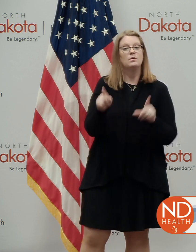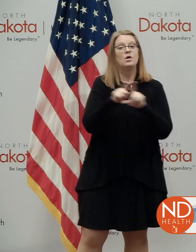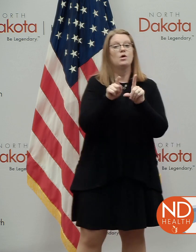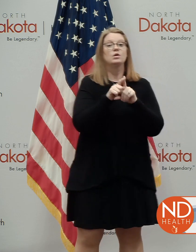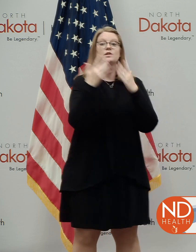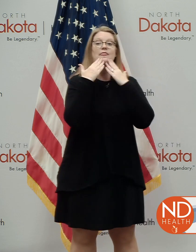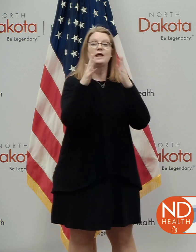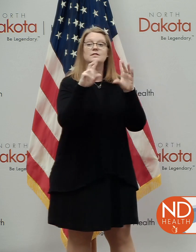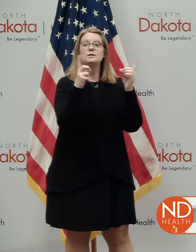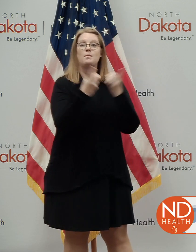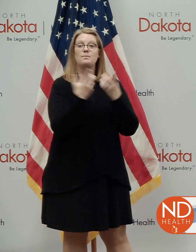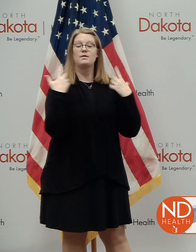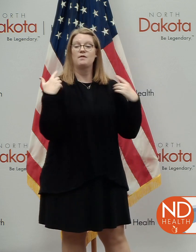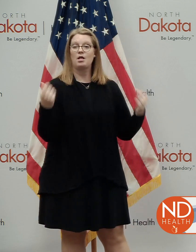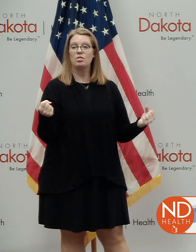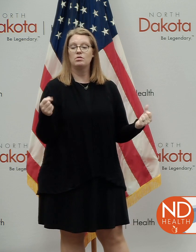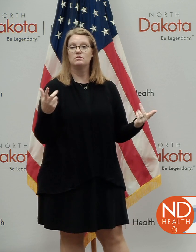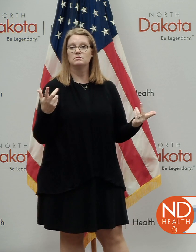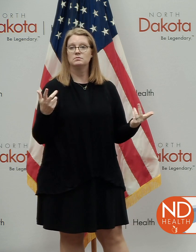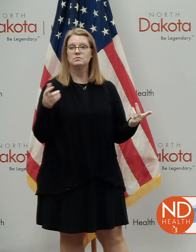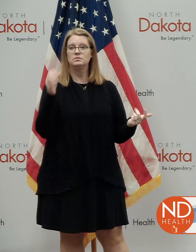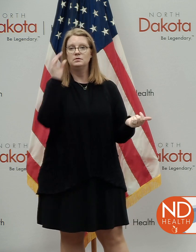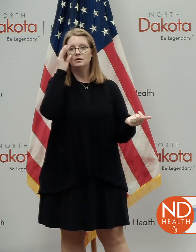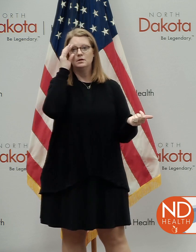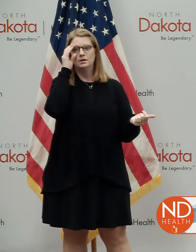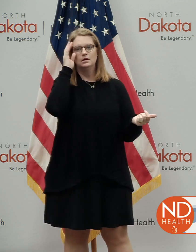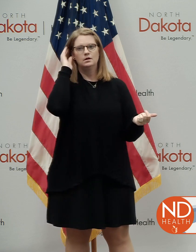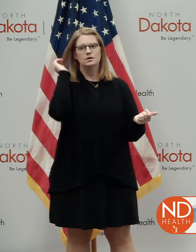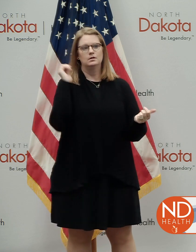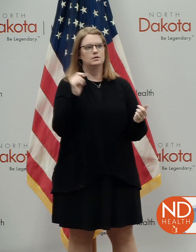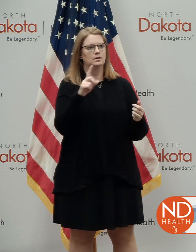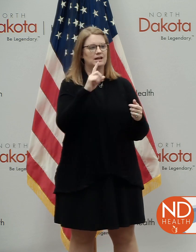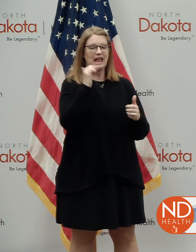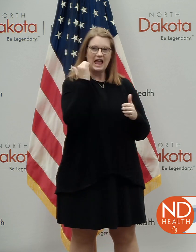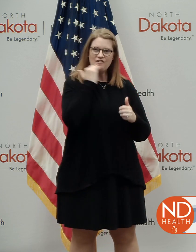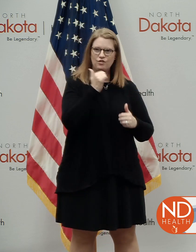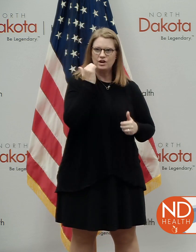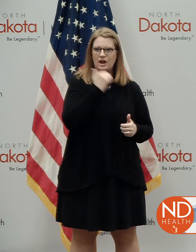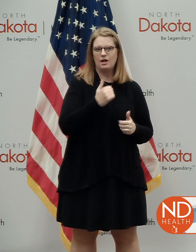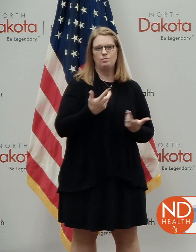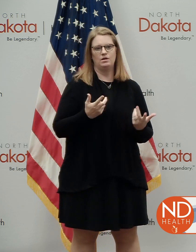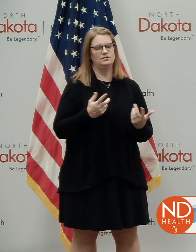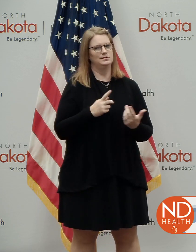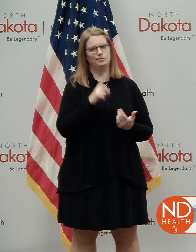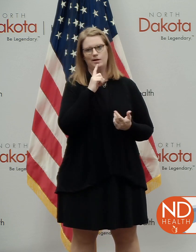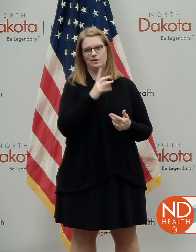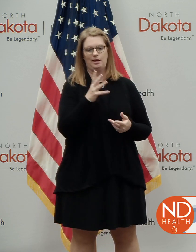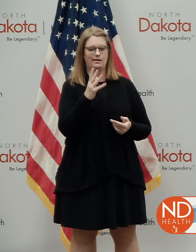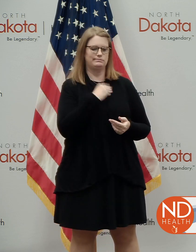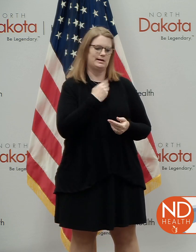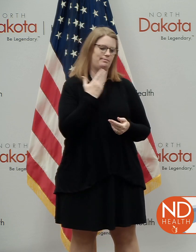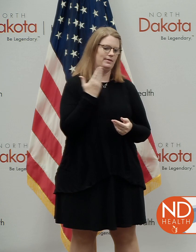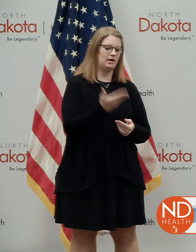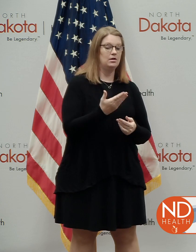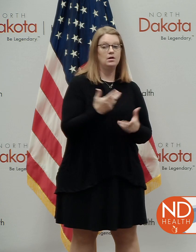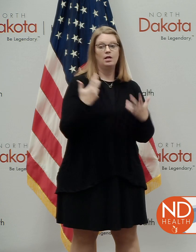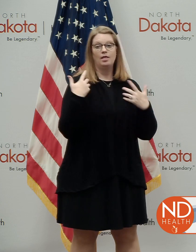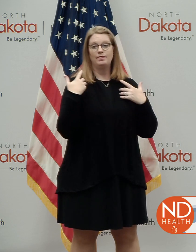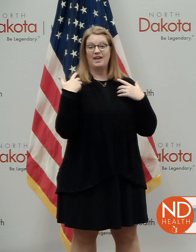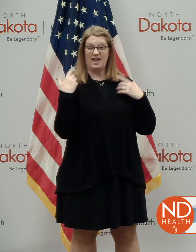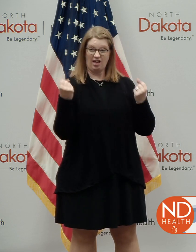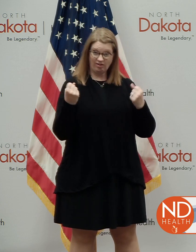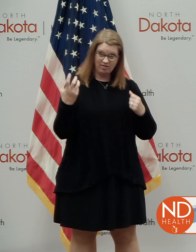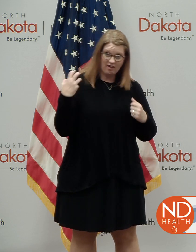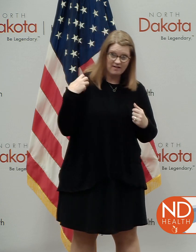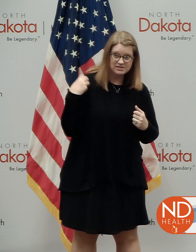Department of Health. We take them for granted every day. our health officers, the work